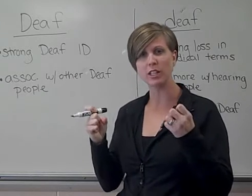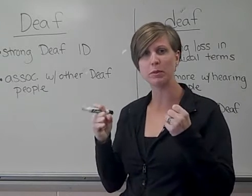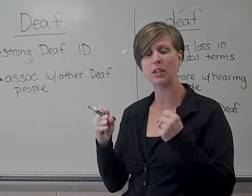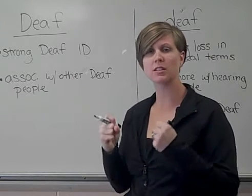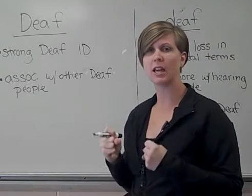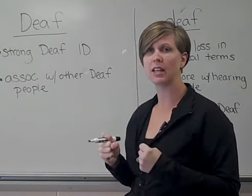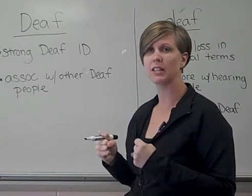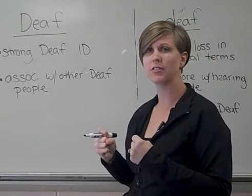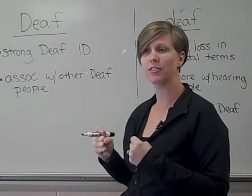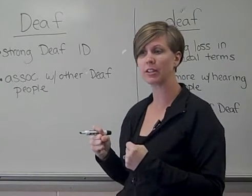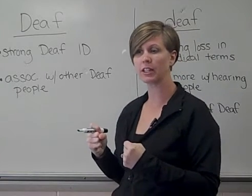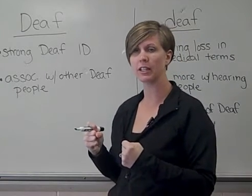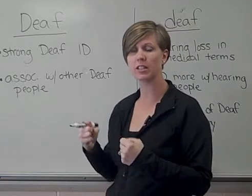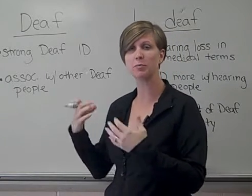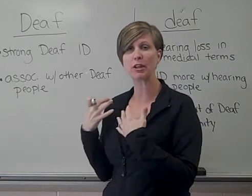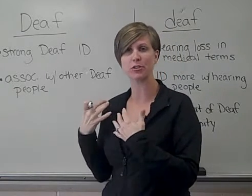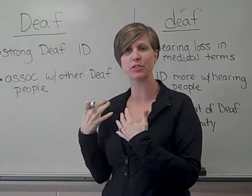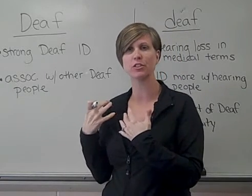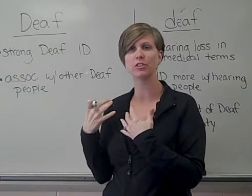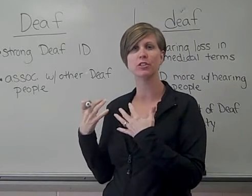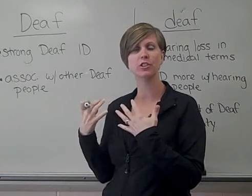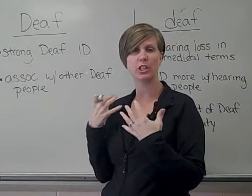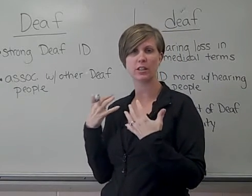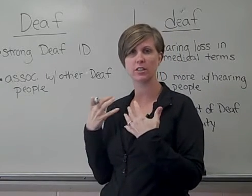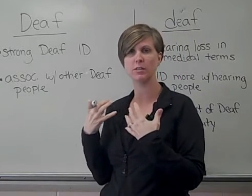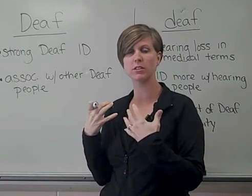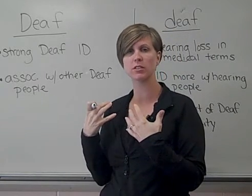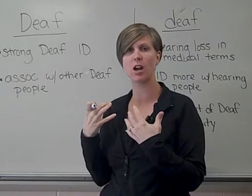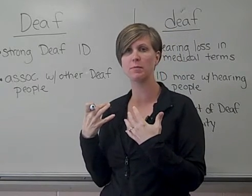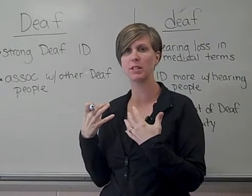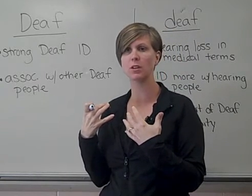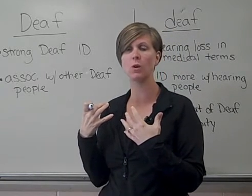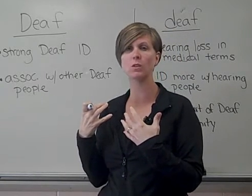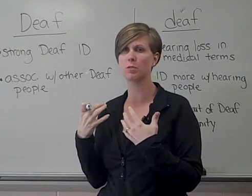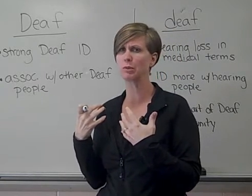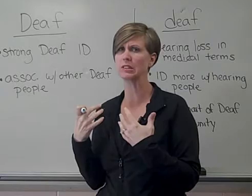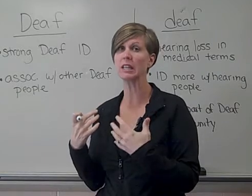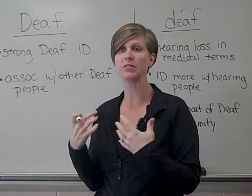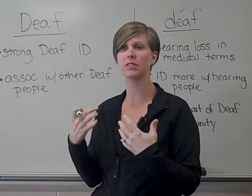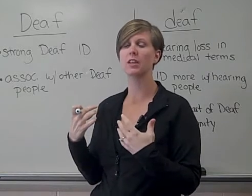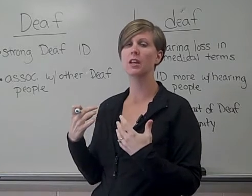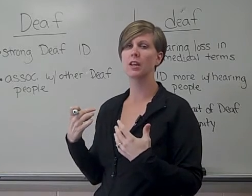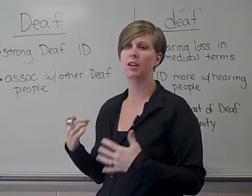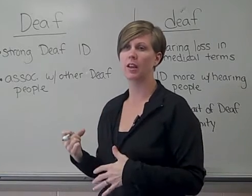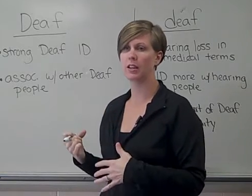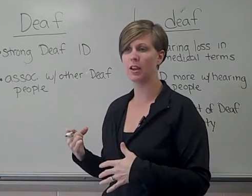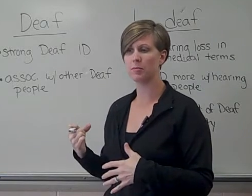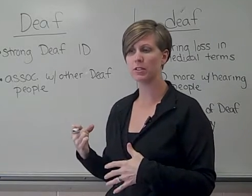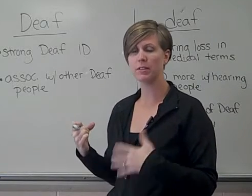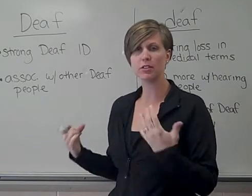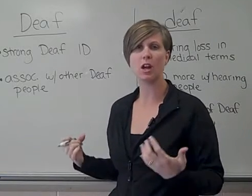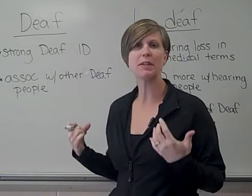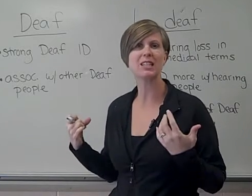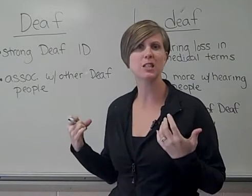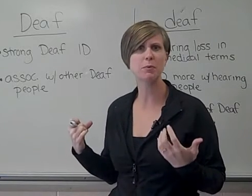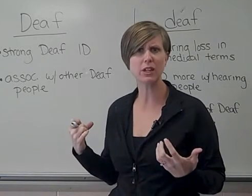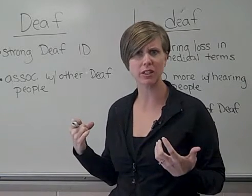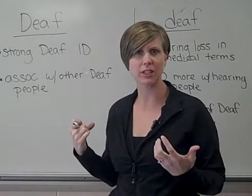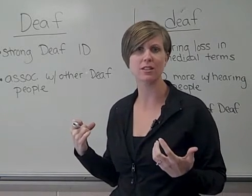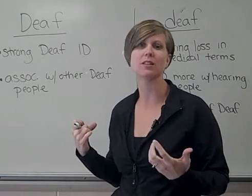community, because that is very special to you. You share some of those common goals and beliefs, and some of those common